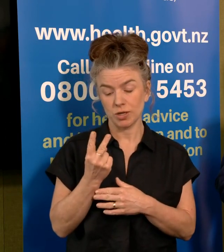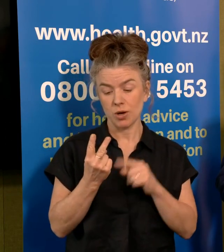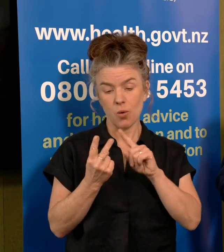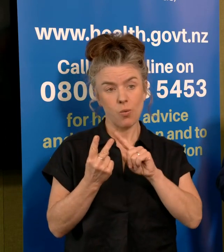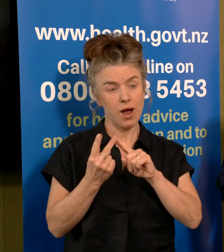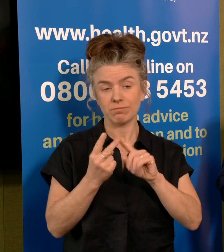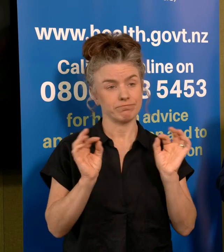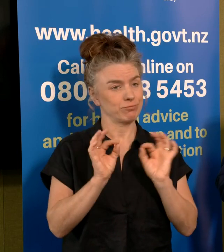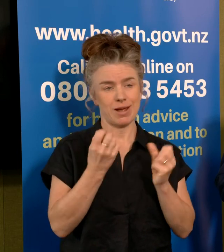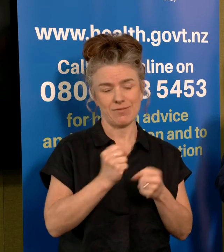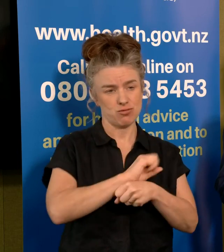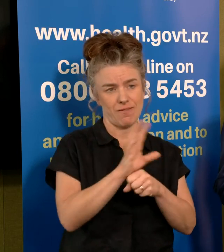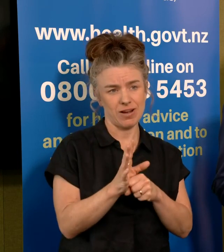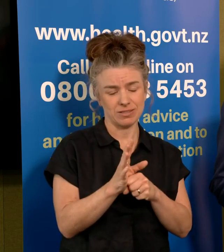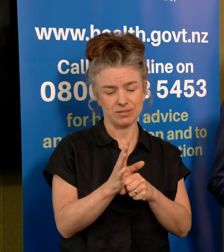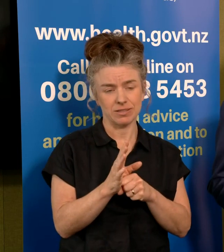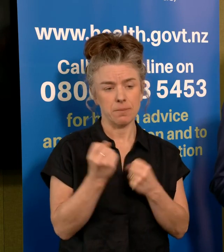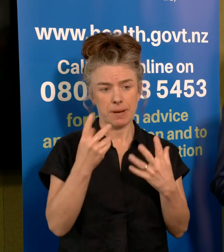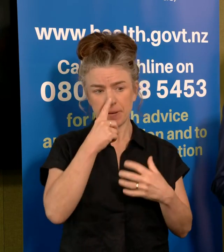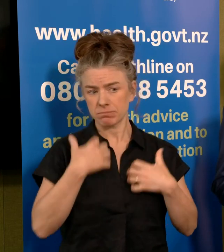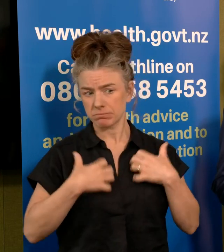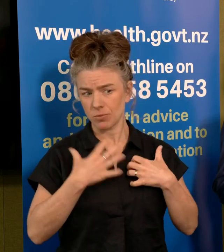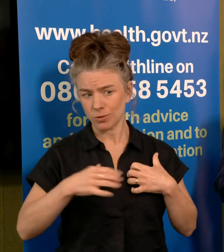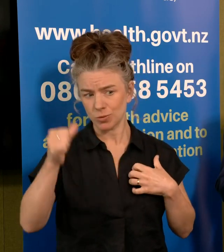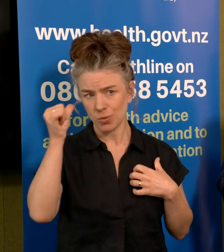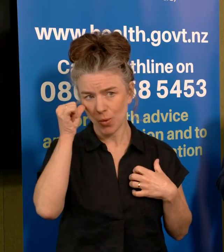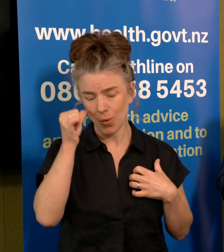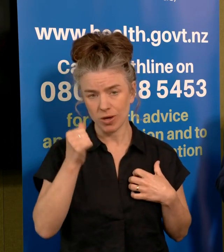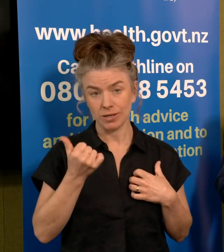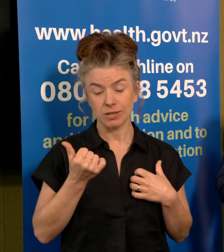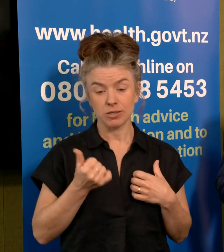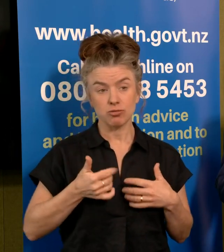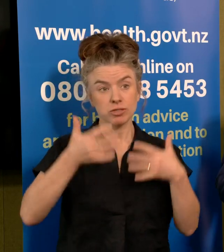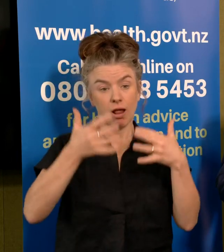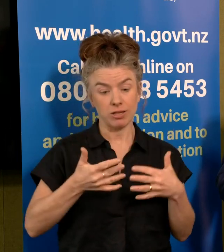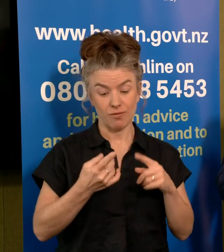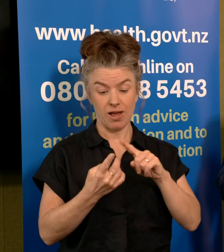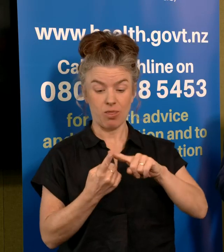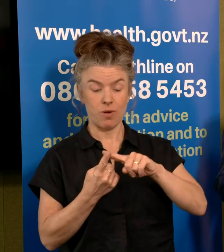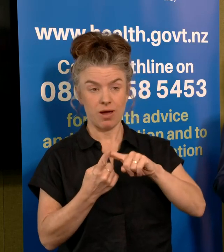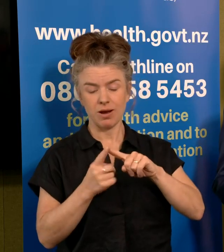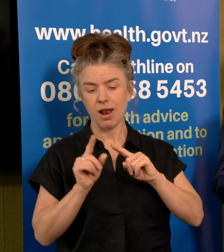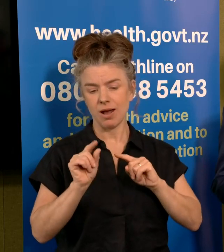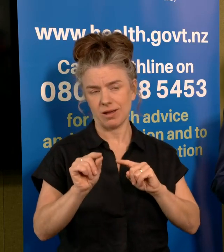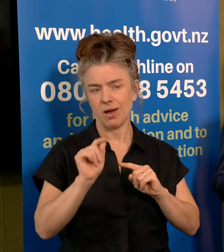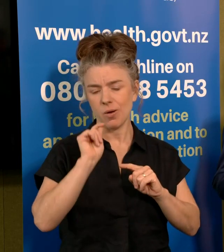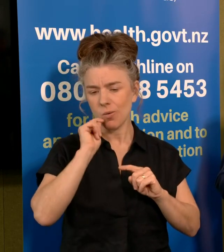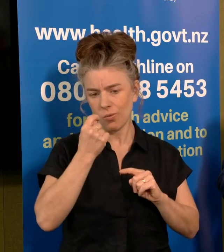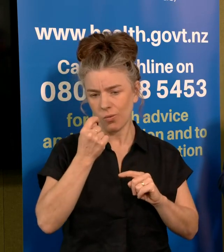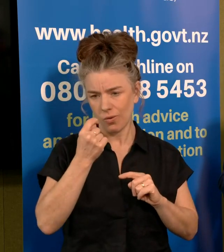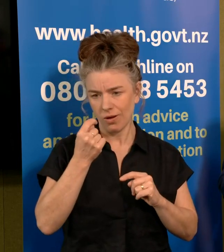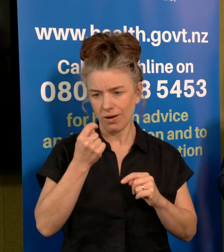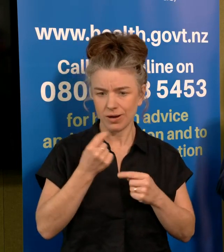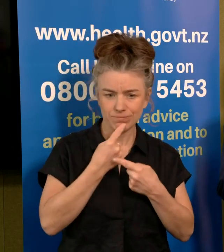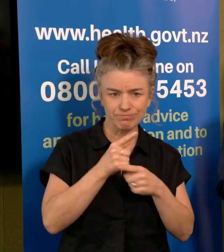those has come back negative. There is a lot of interest, and we are expecting the other one later today, and we'll give an update on the outcome of